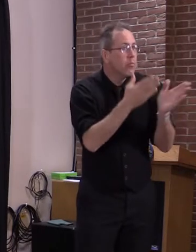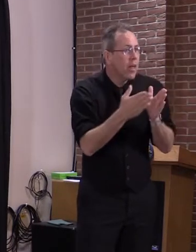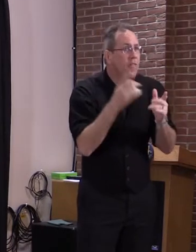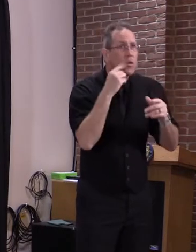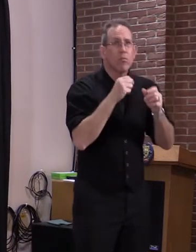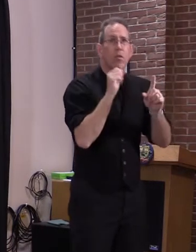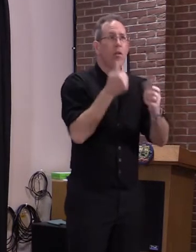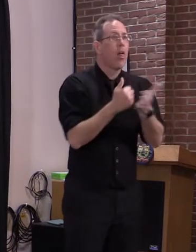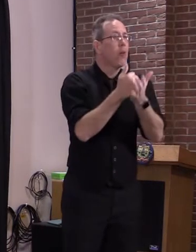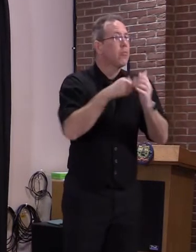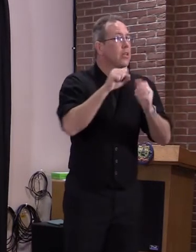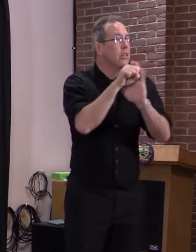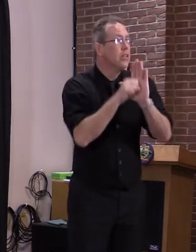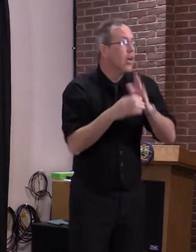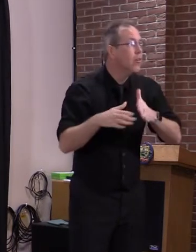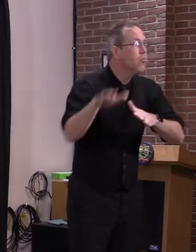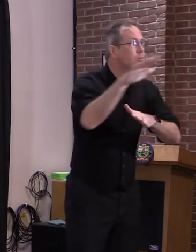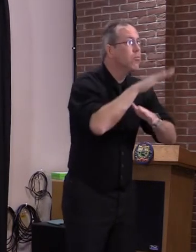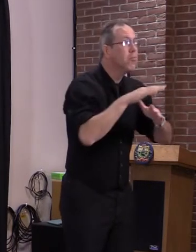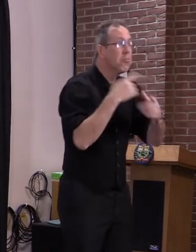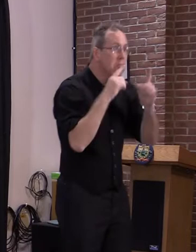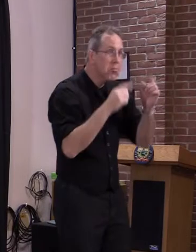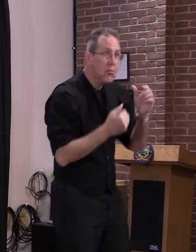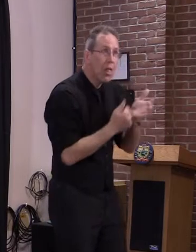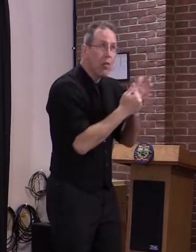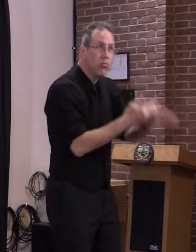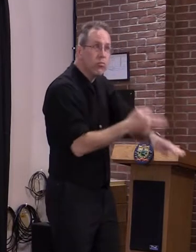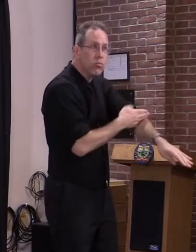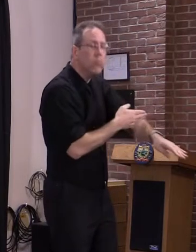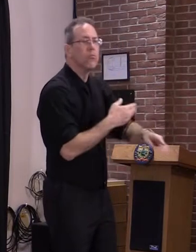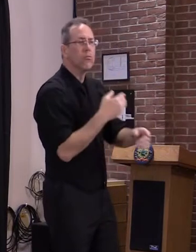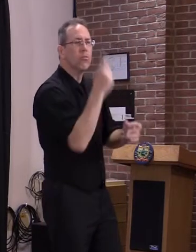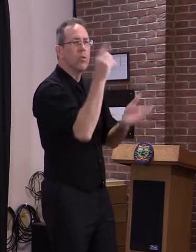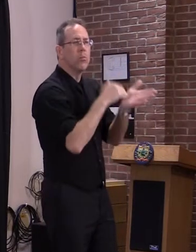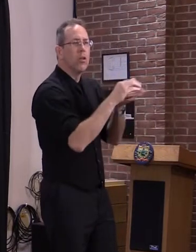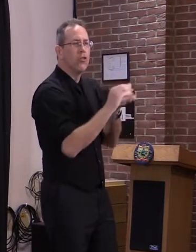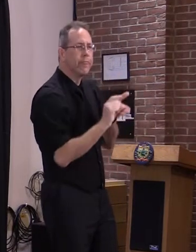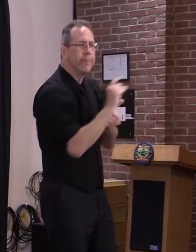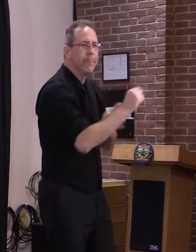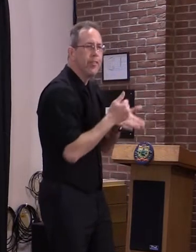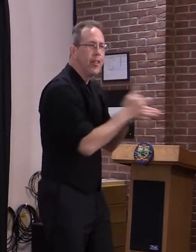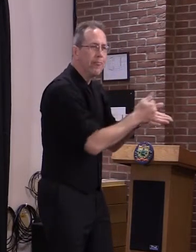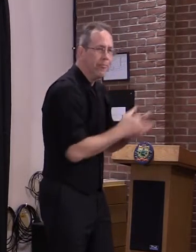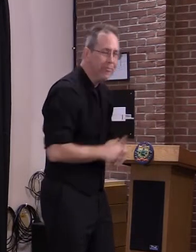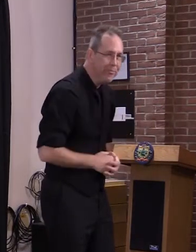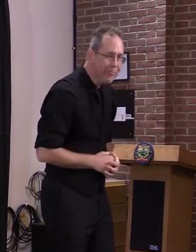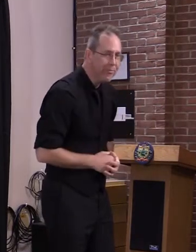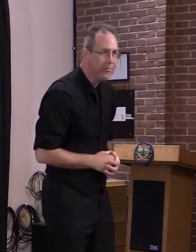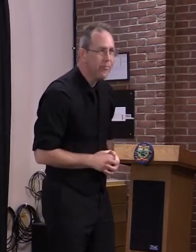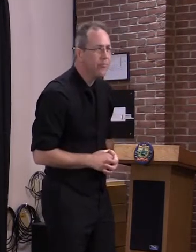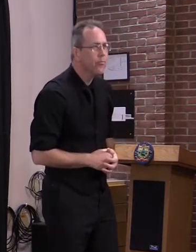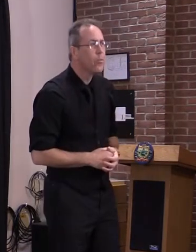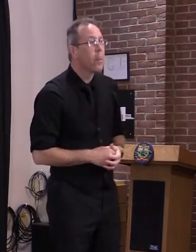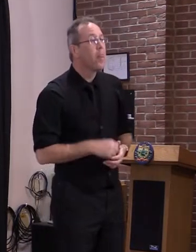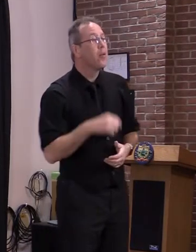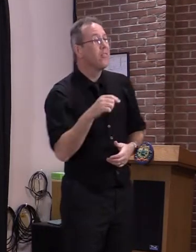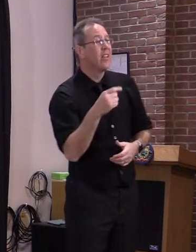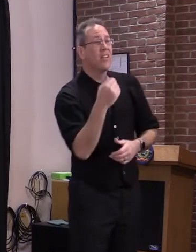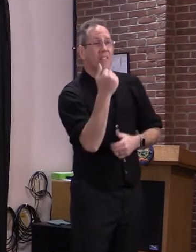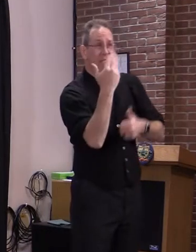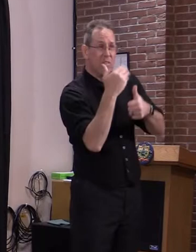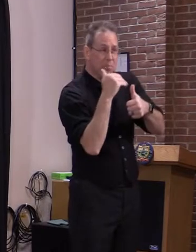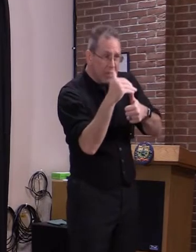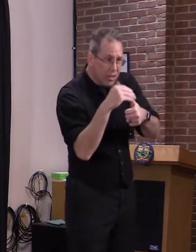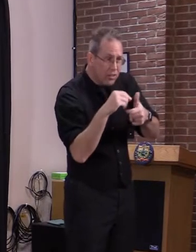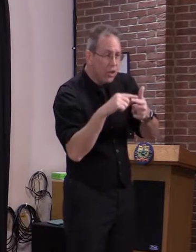to support these types of innovative programs. Together, these three priority proposals represent about